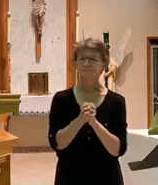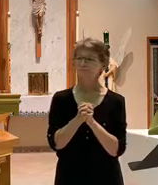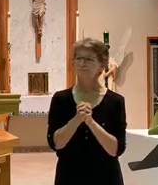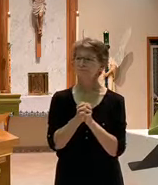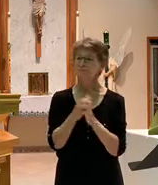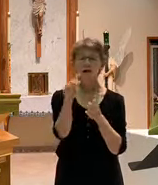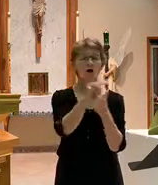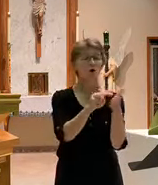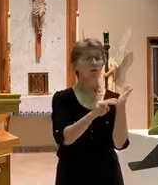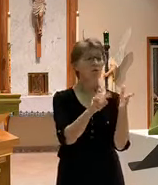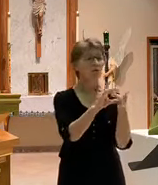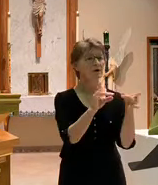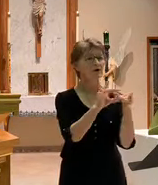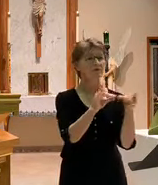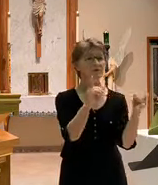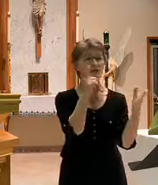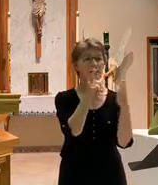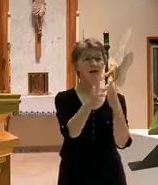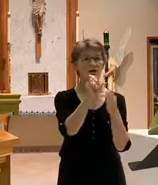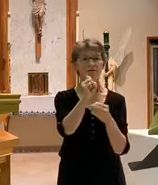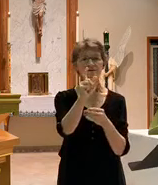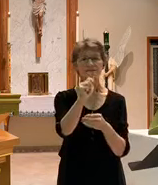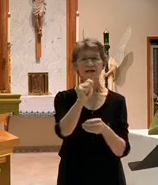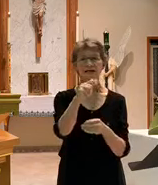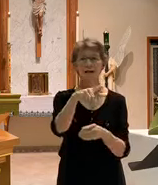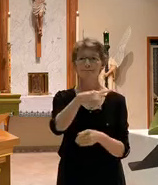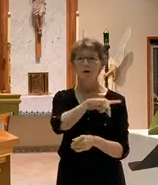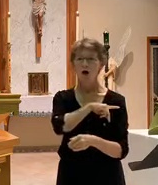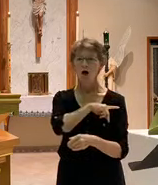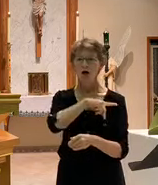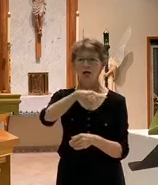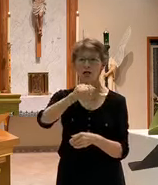A reading from the letter of St. Paul to the Romans.